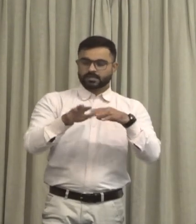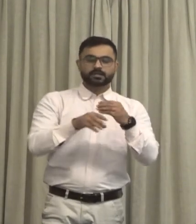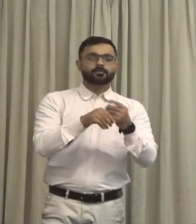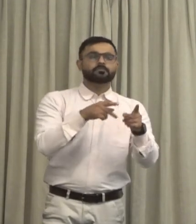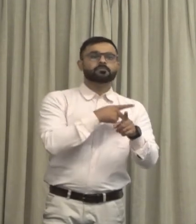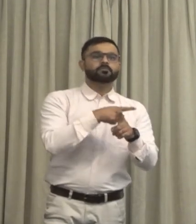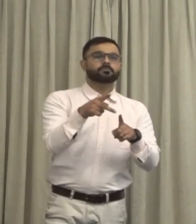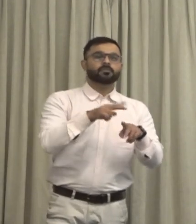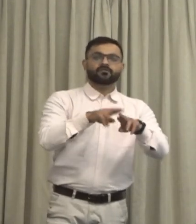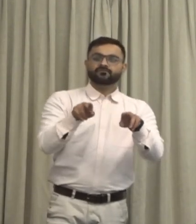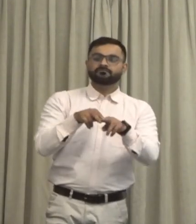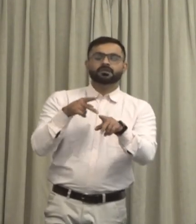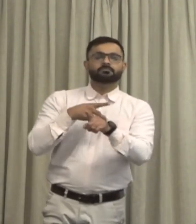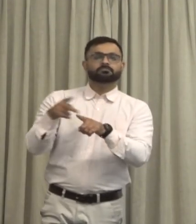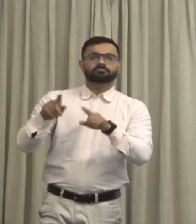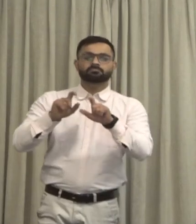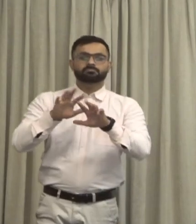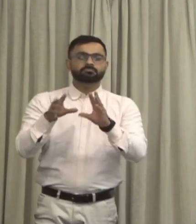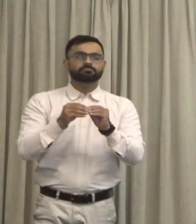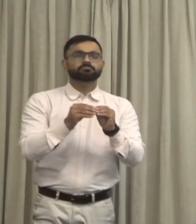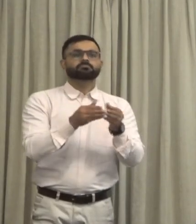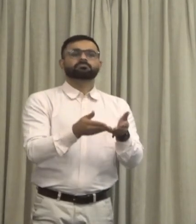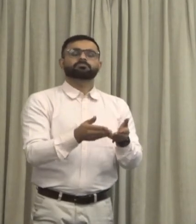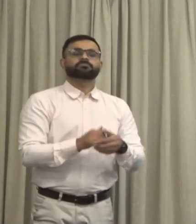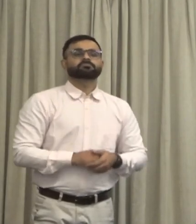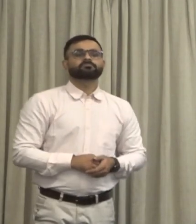professional caregivers and family caregivers with suspicion and